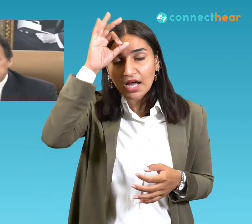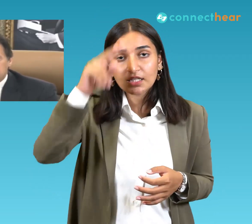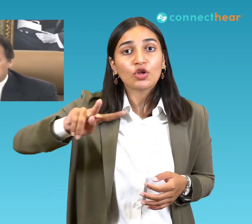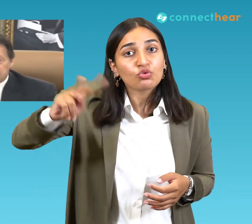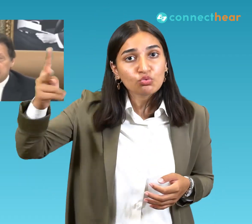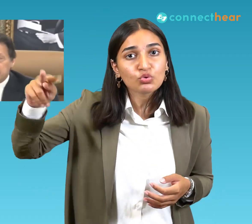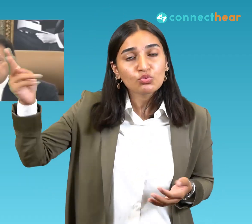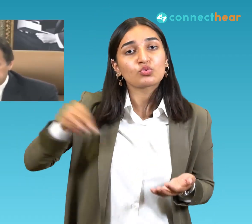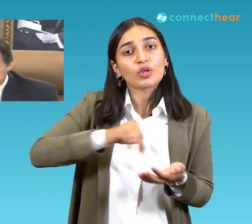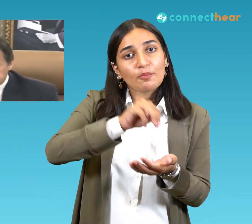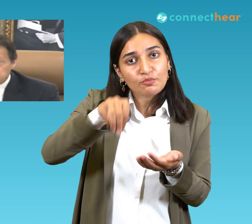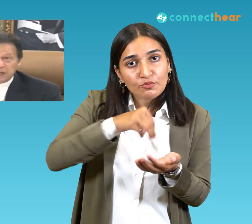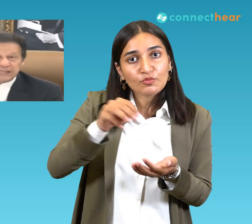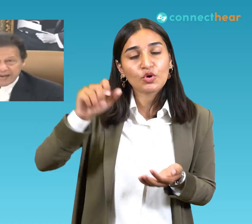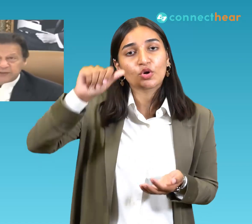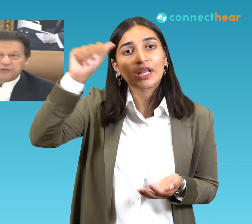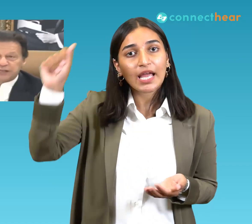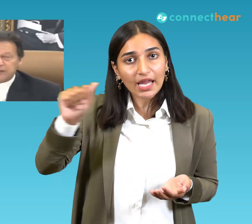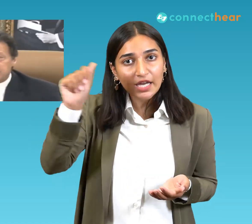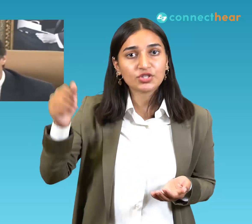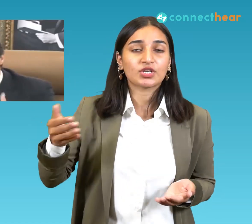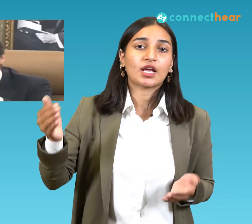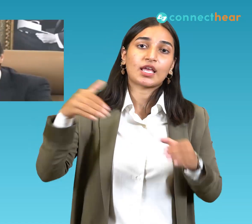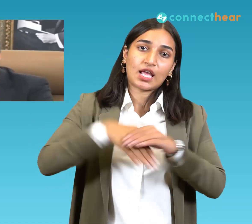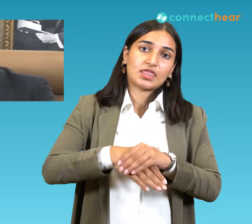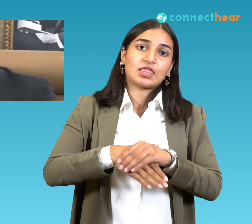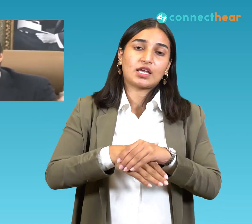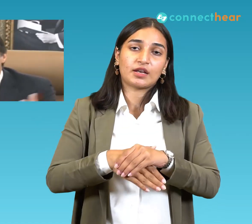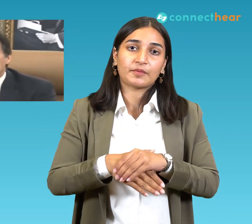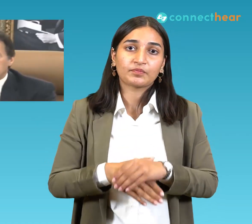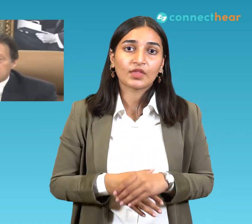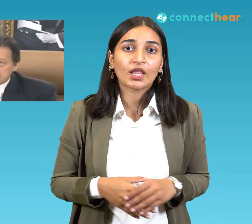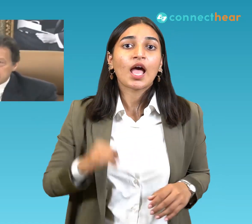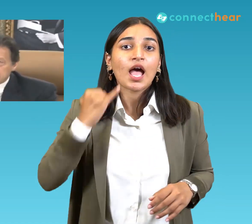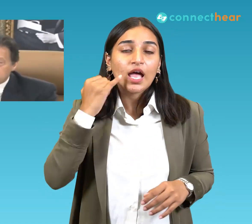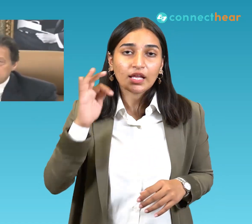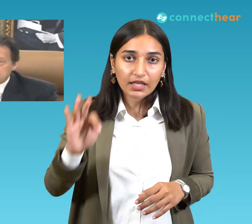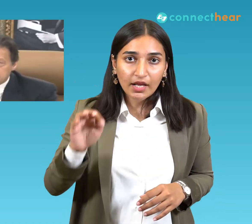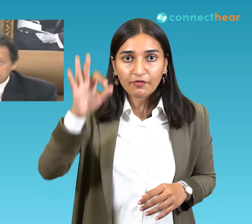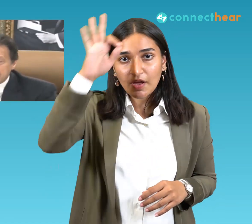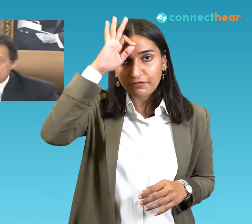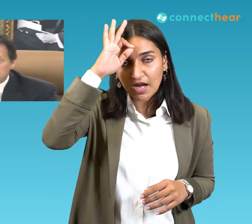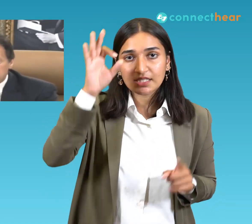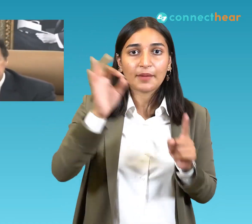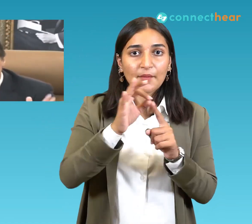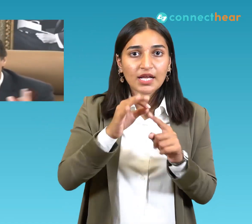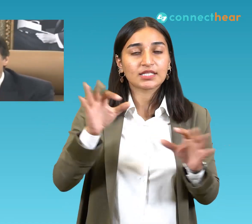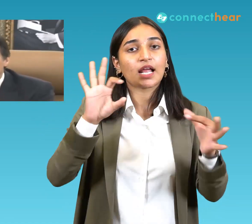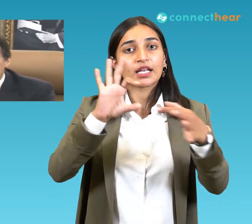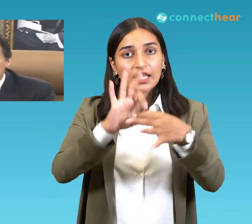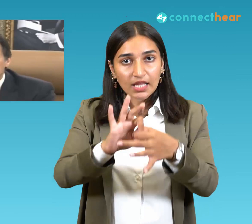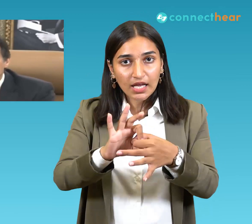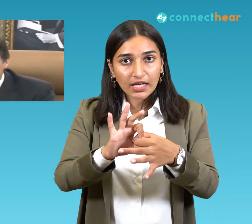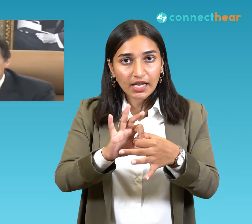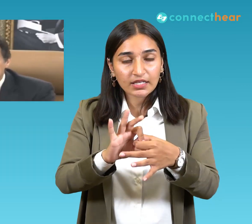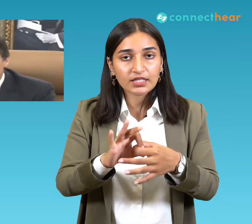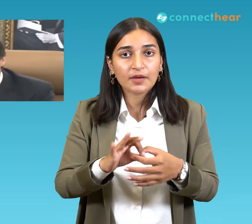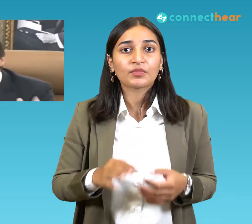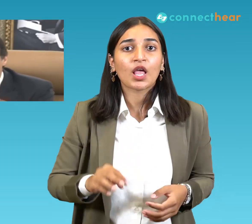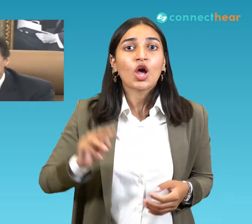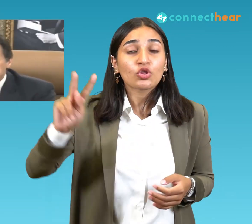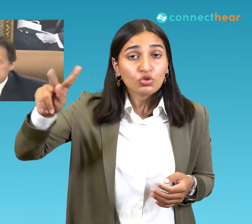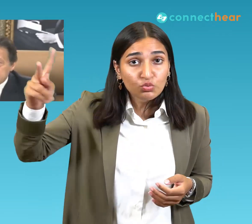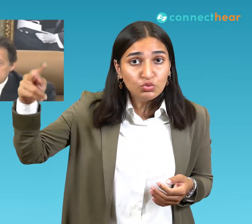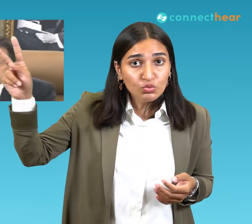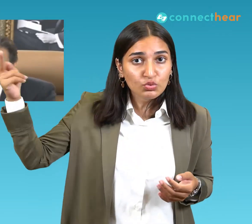will be of great benefit to us and to Central Asia if they can connect right down. They're landlocked, and they can, through Gwadar,